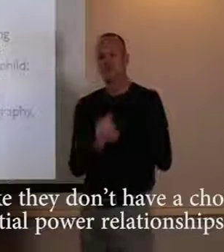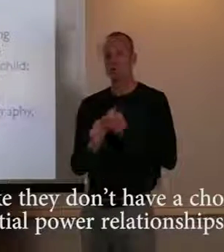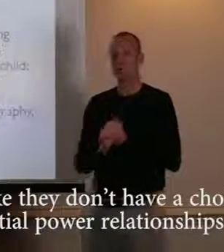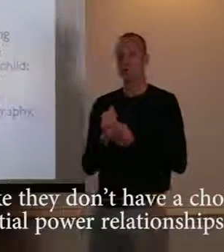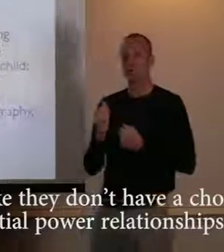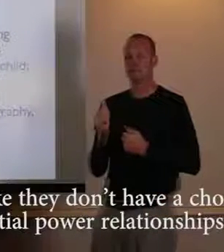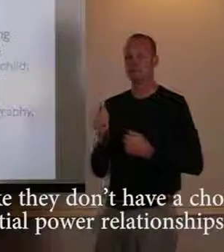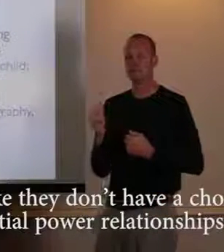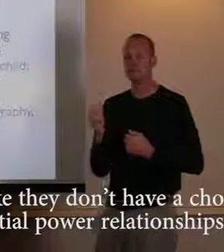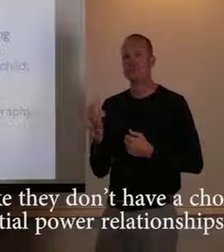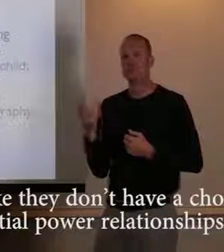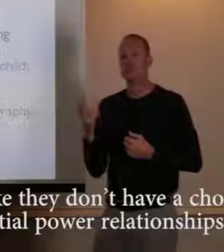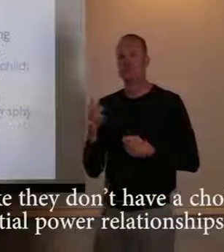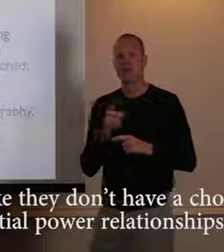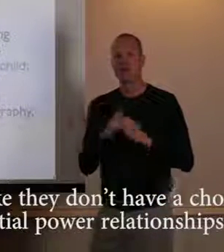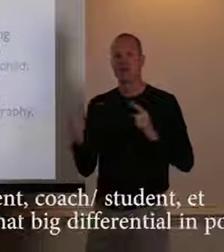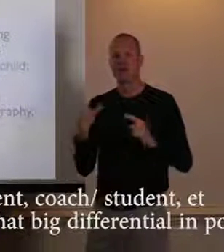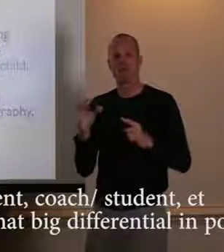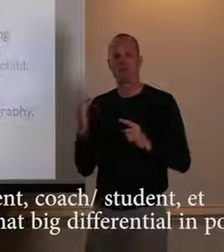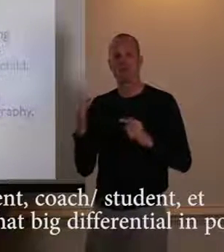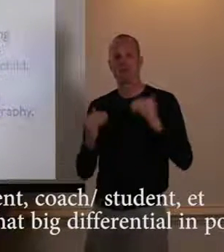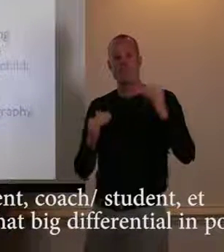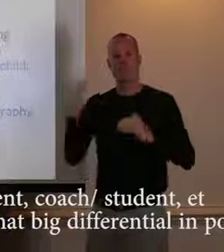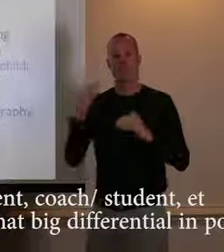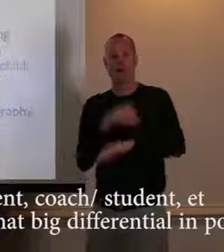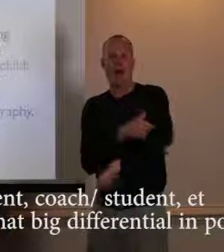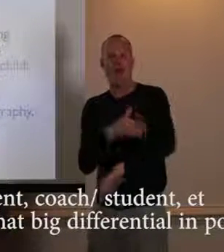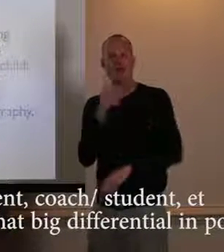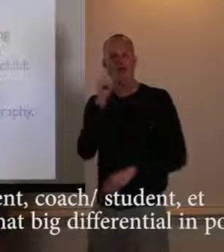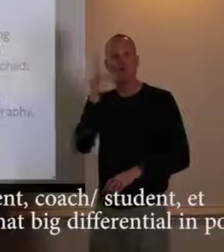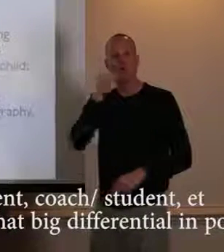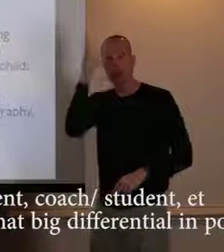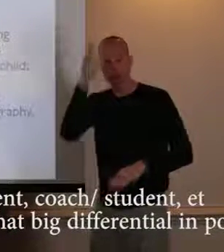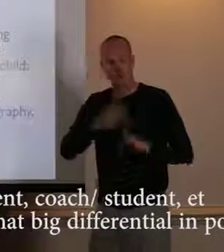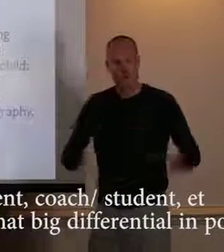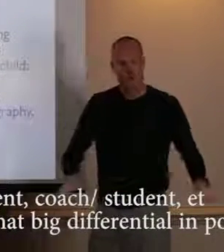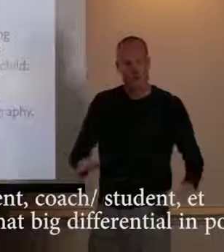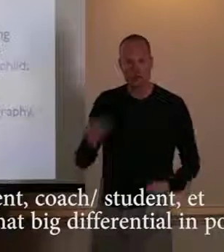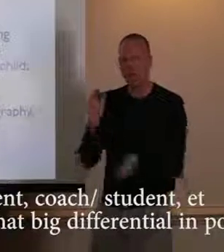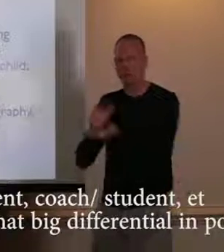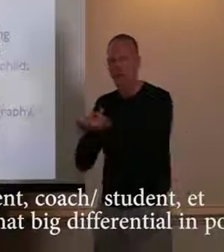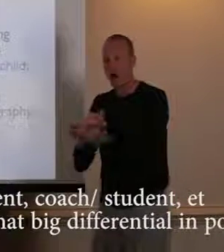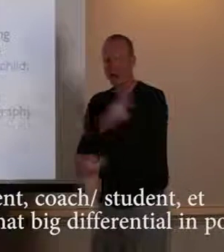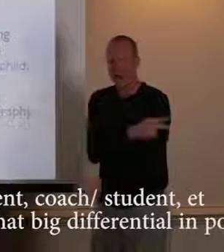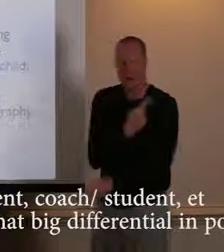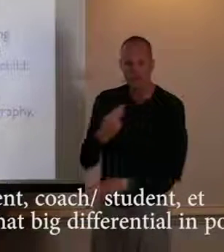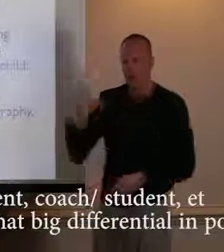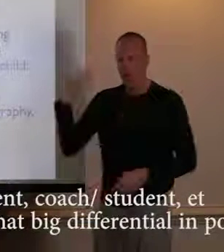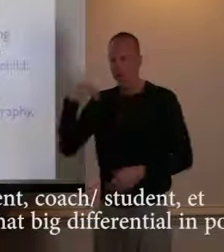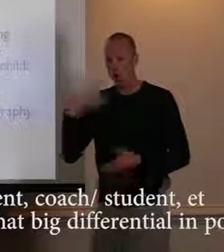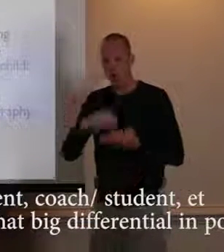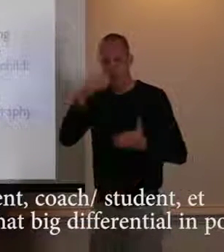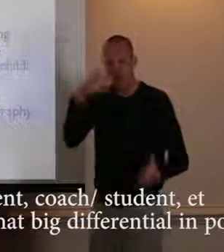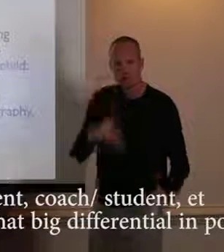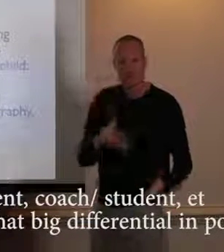are differential power relationships, like parent-child, doctor-patient, coach-student, etc. Anytime that there's that